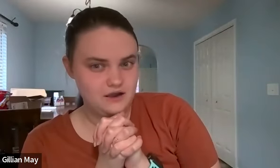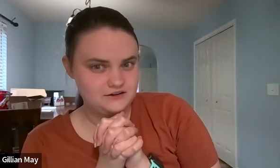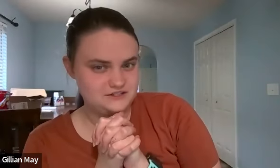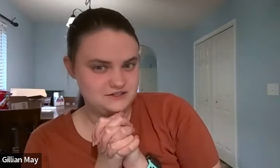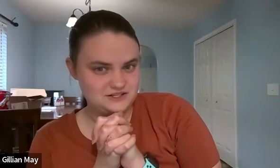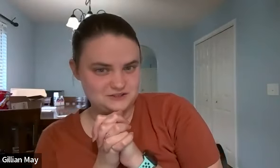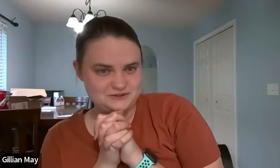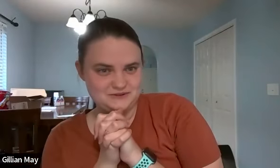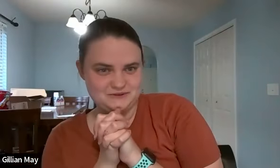Doctor.